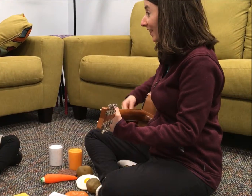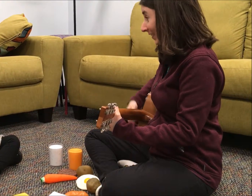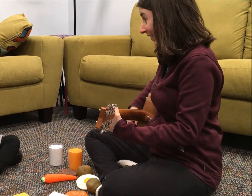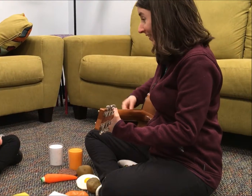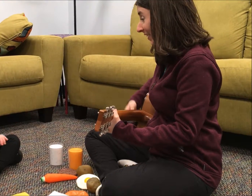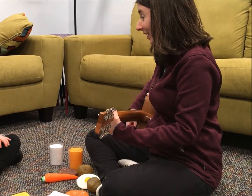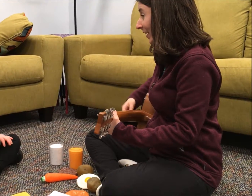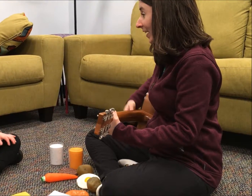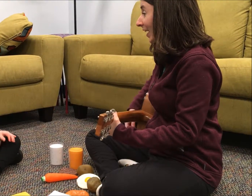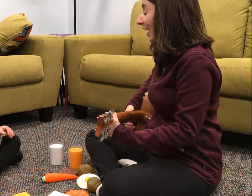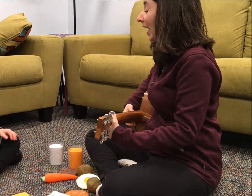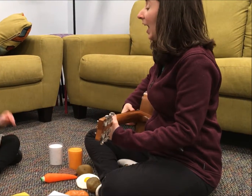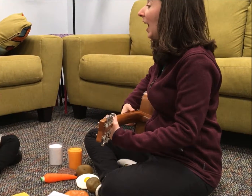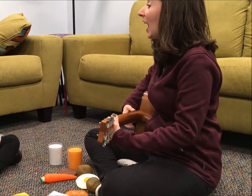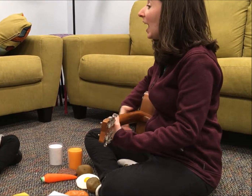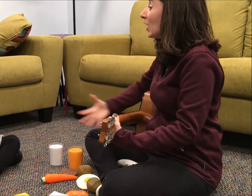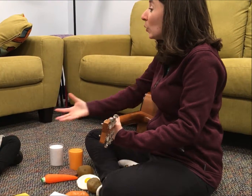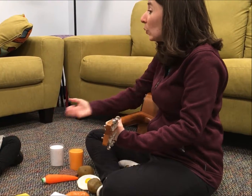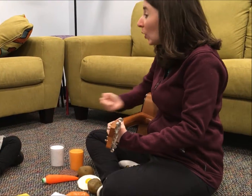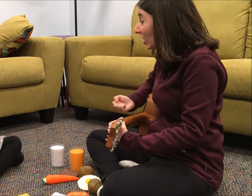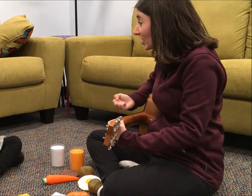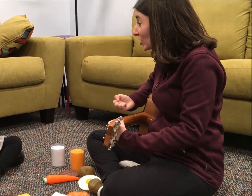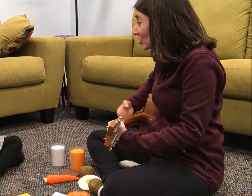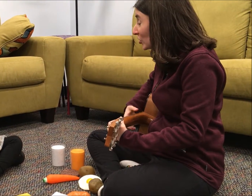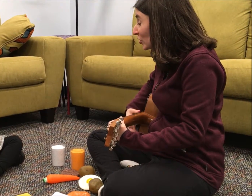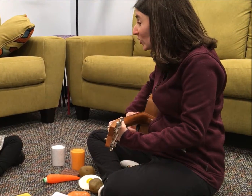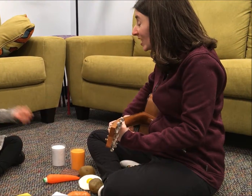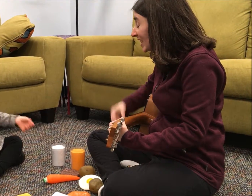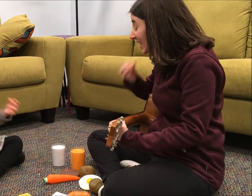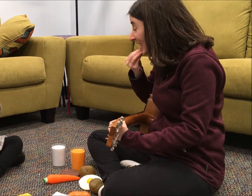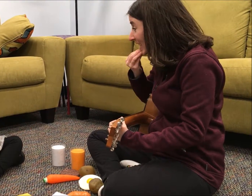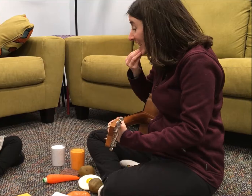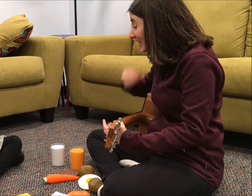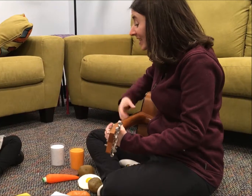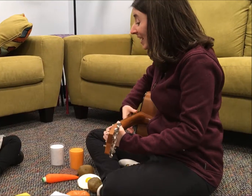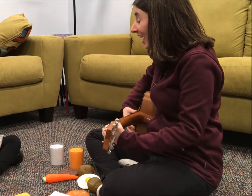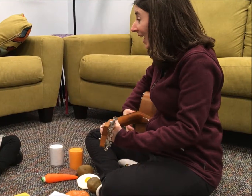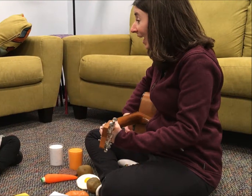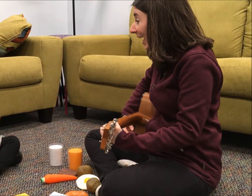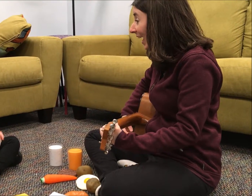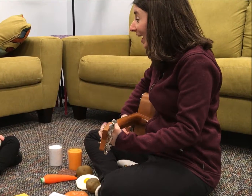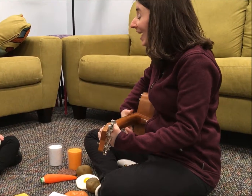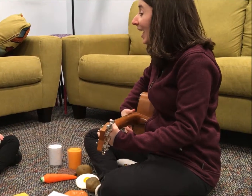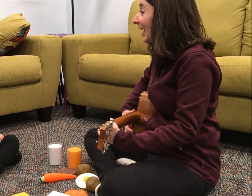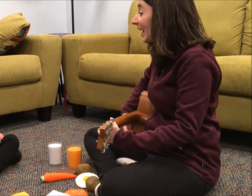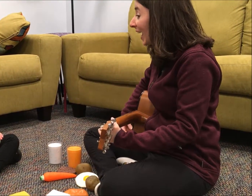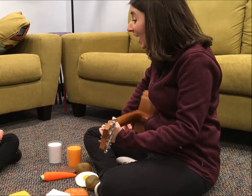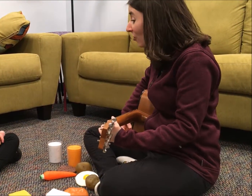Hungry. I want to eat a